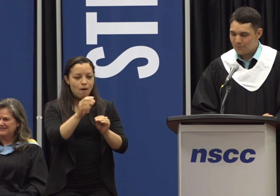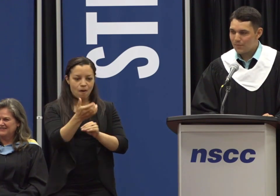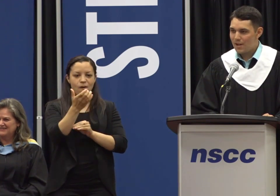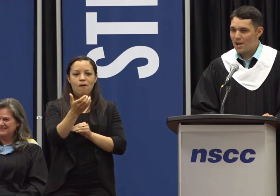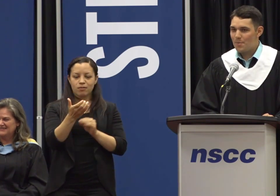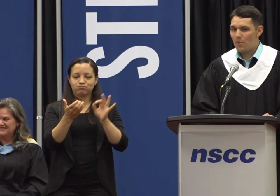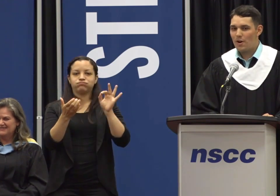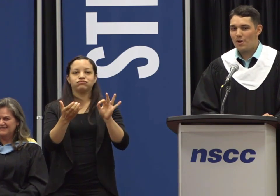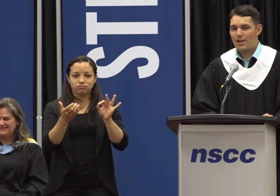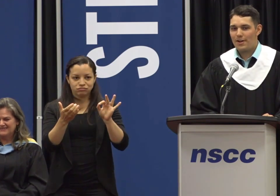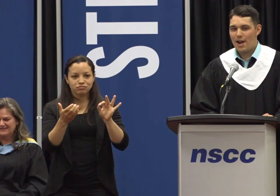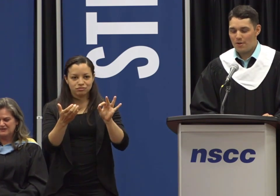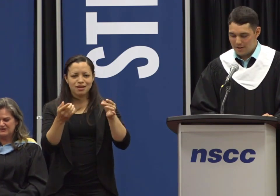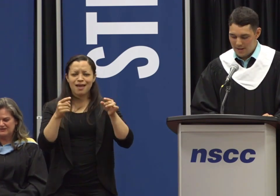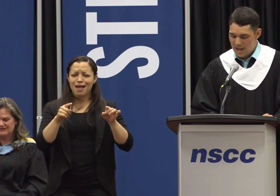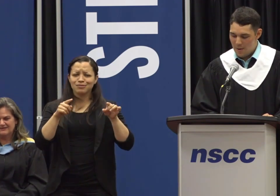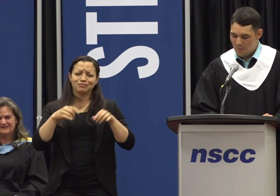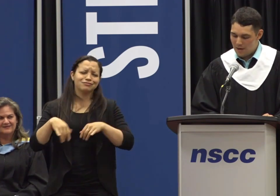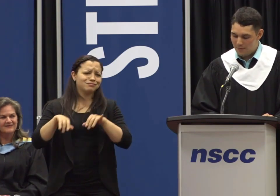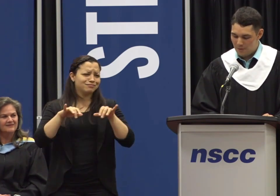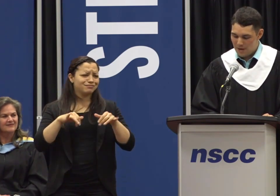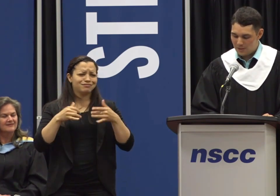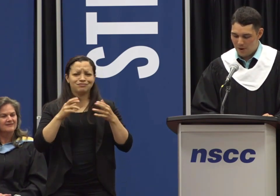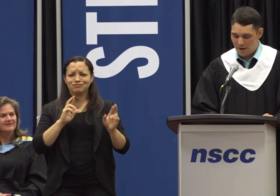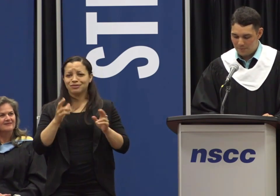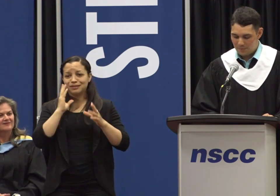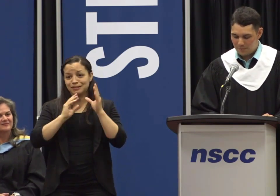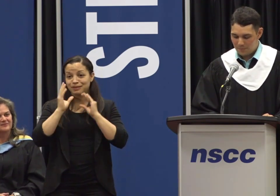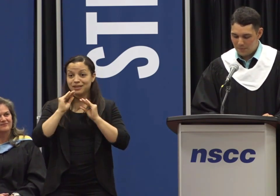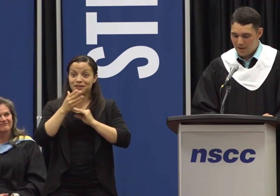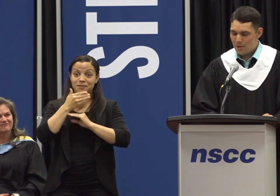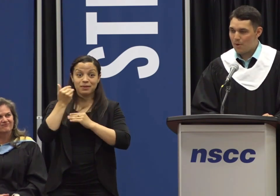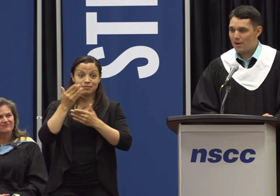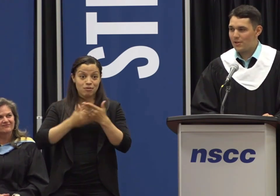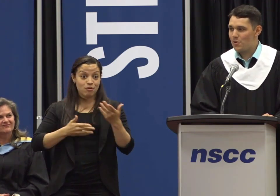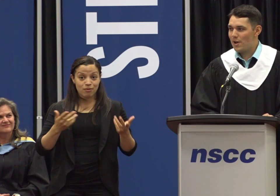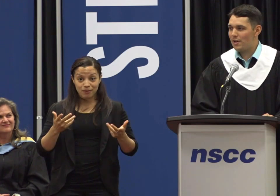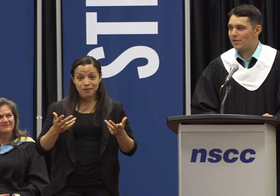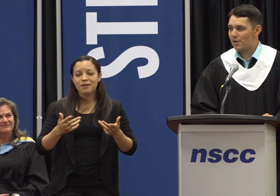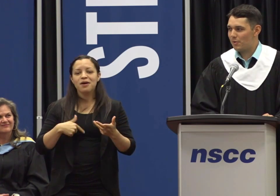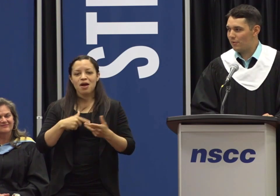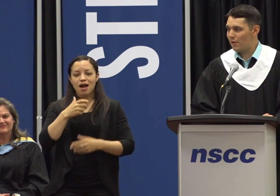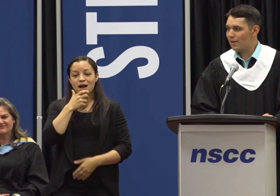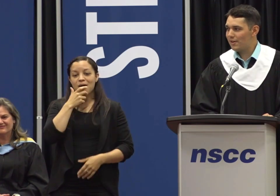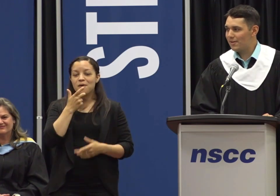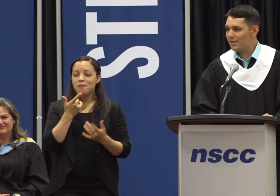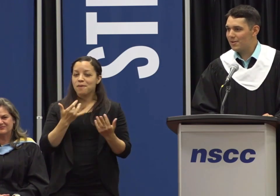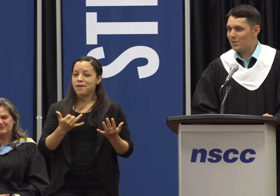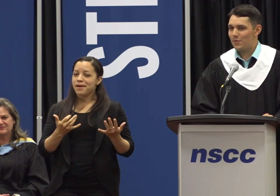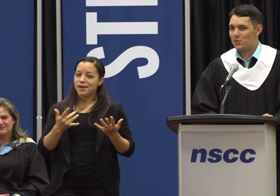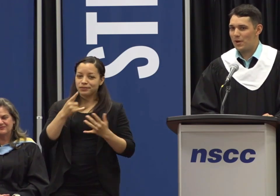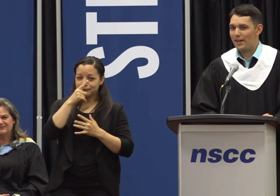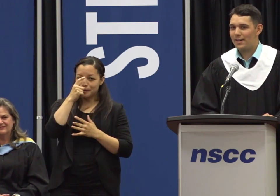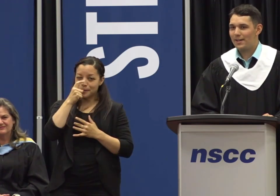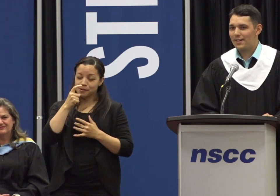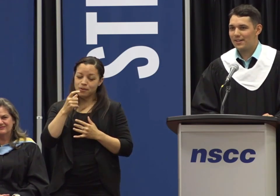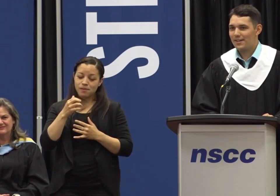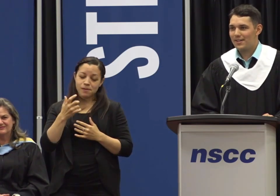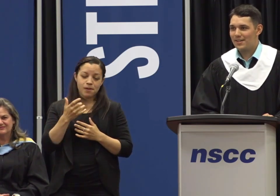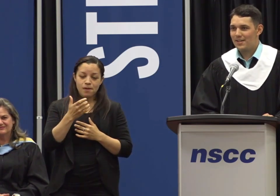apple. But we're all there now, and we're ready for the best part. The part that you waited all summer for, the first